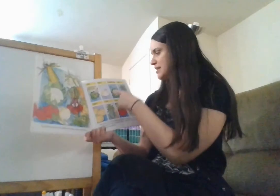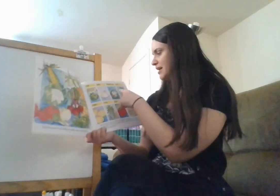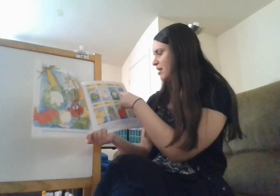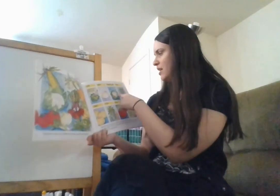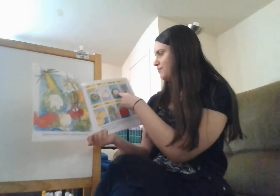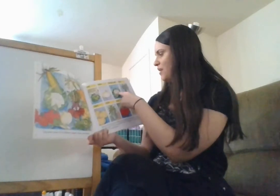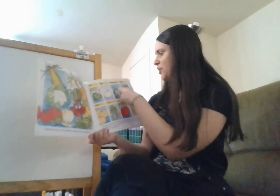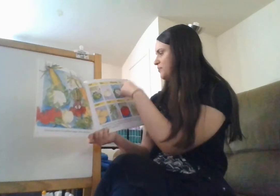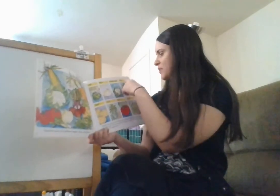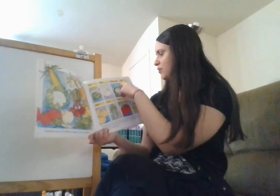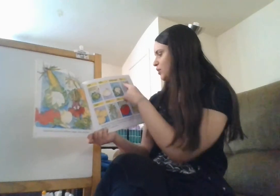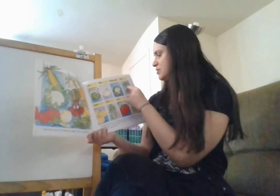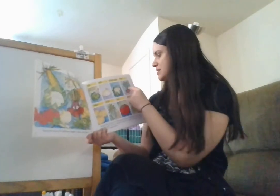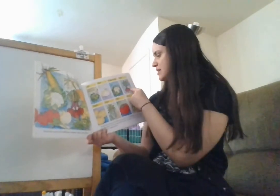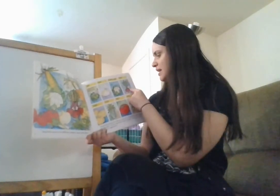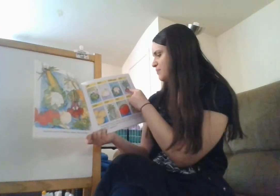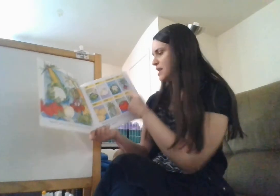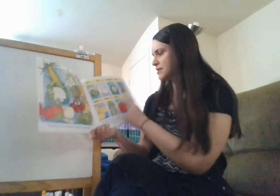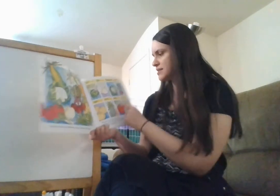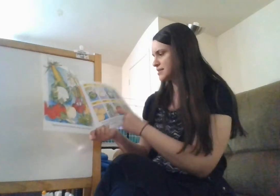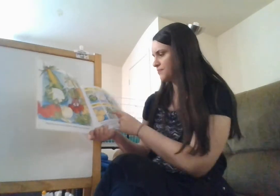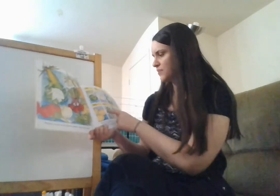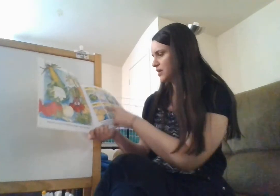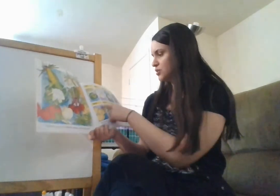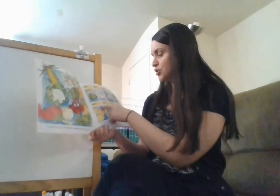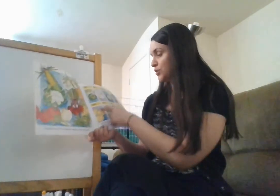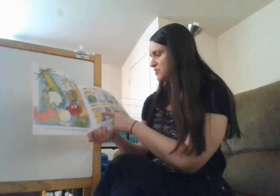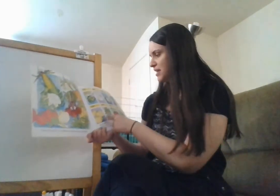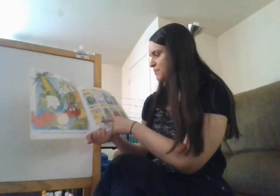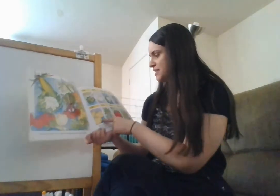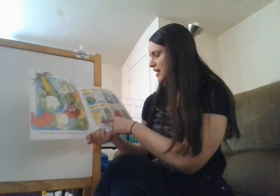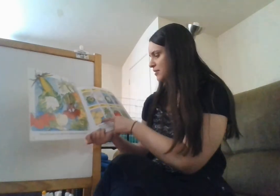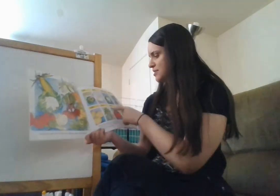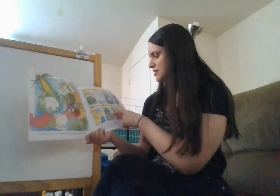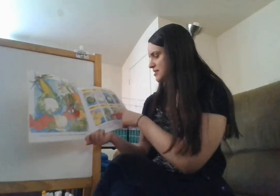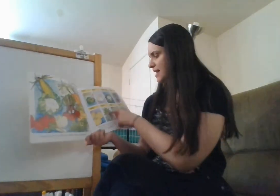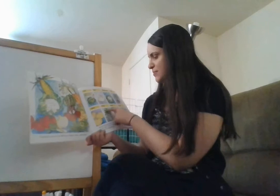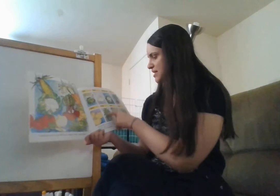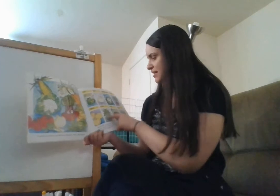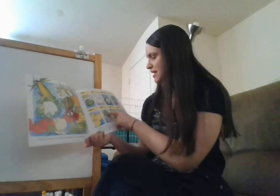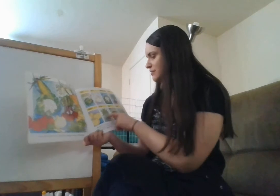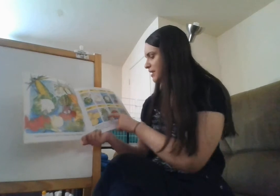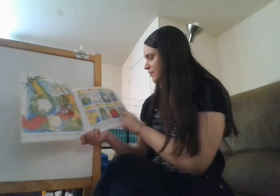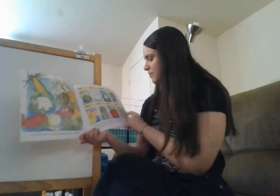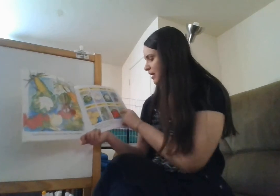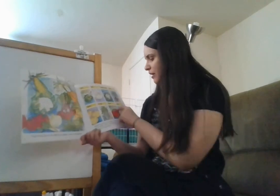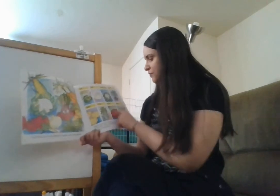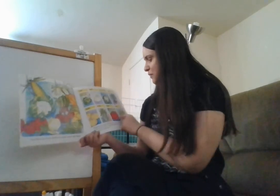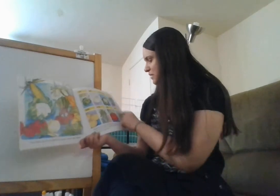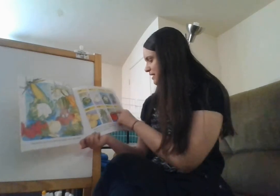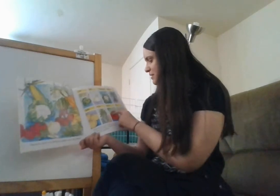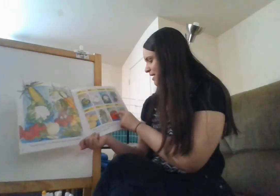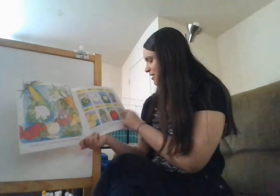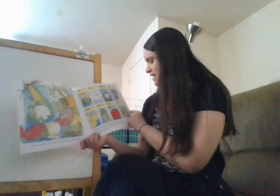like cauliflower, roots like beets, tubers like potatoes, stems like celery, fruit like tomatoes, and